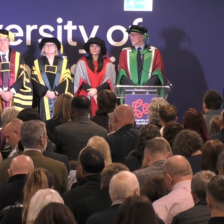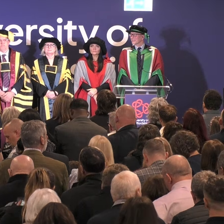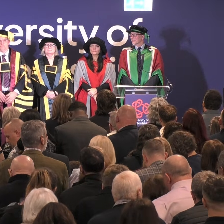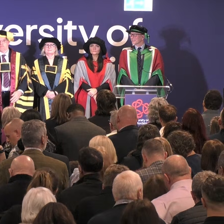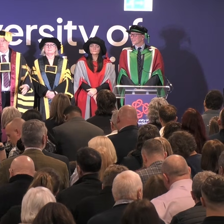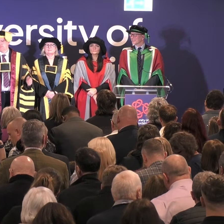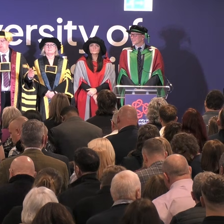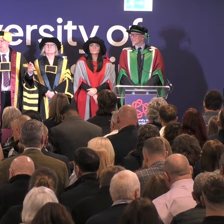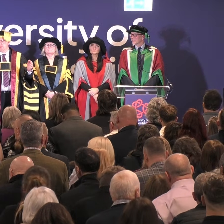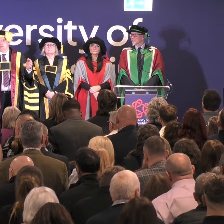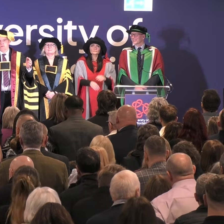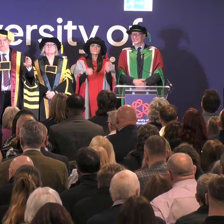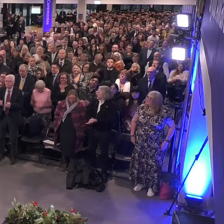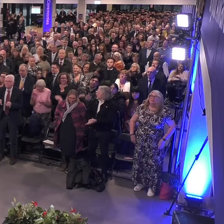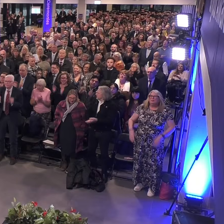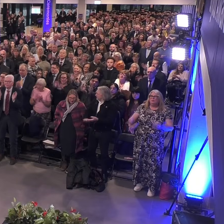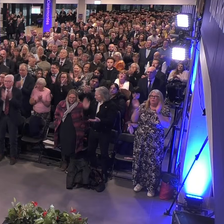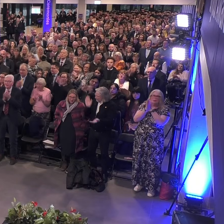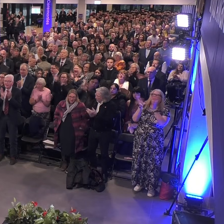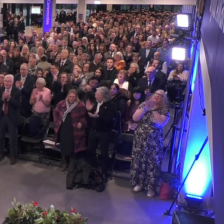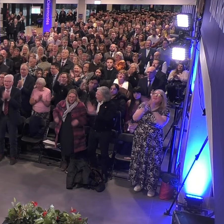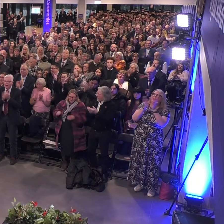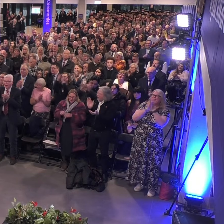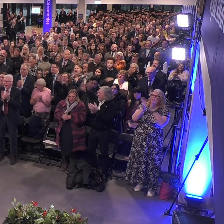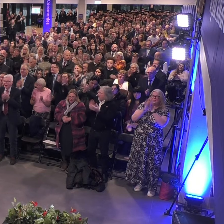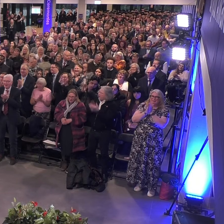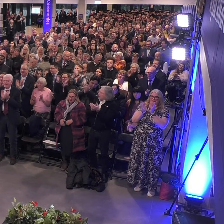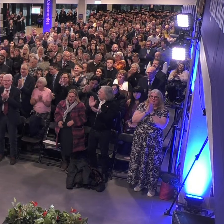3, 2, 1.